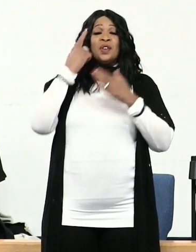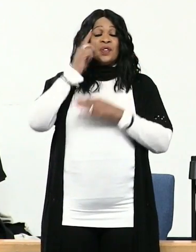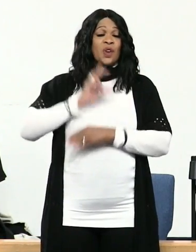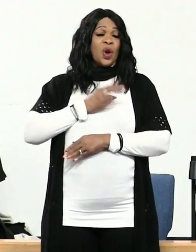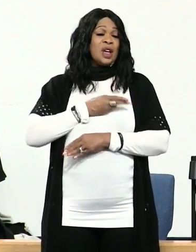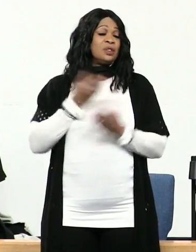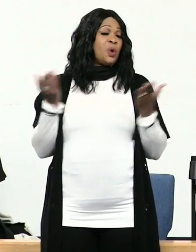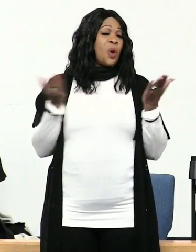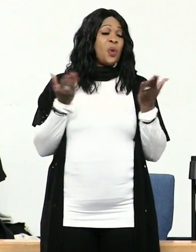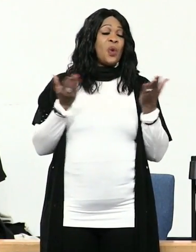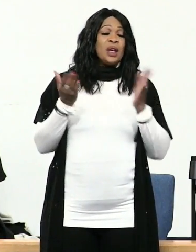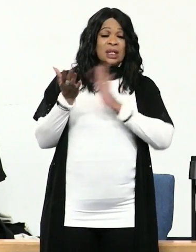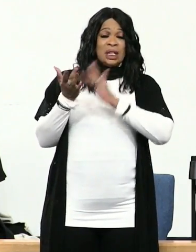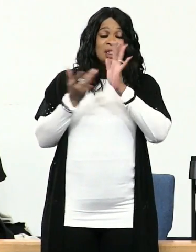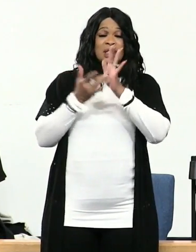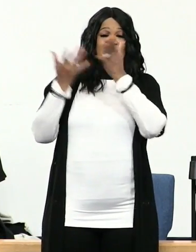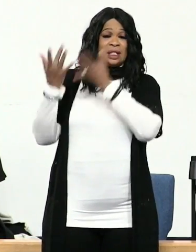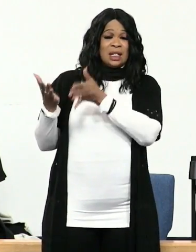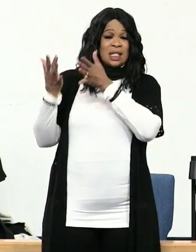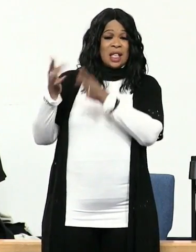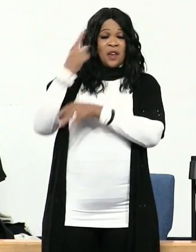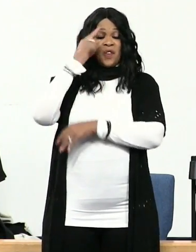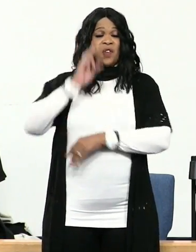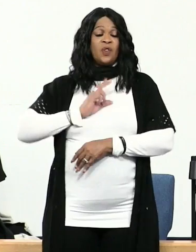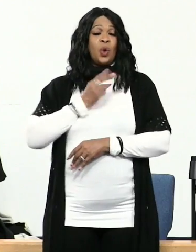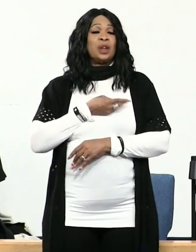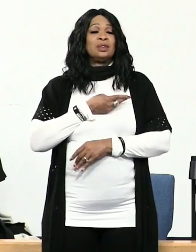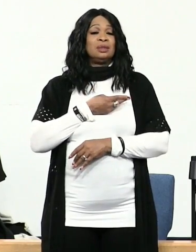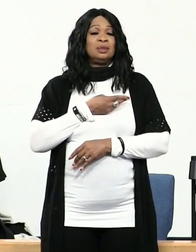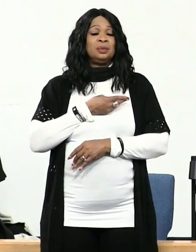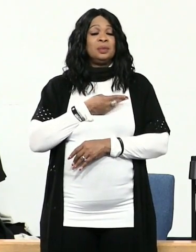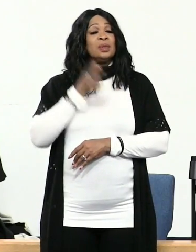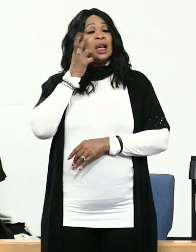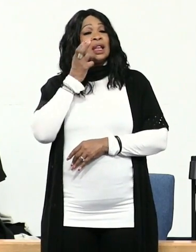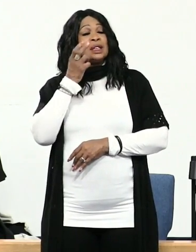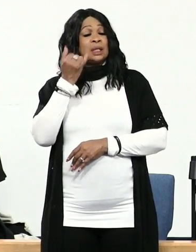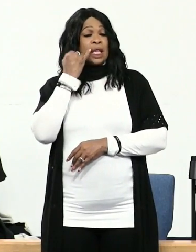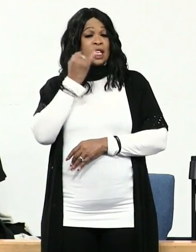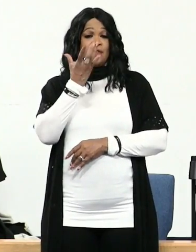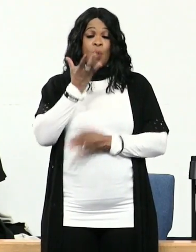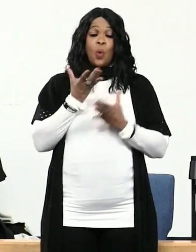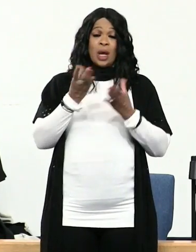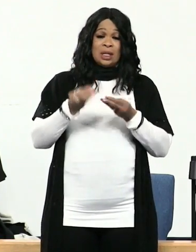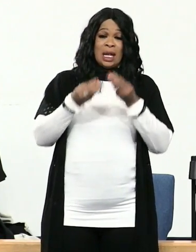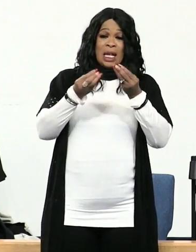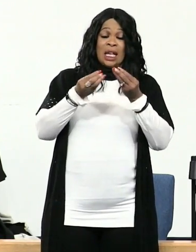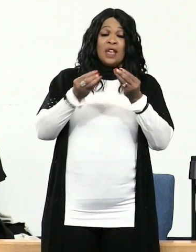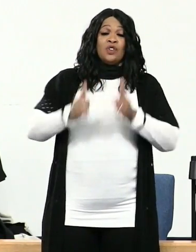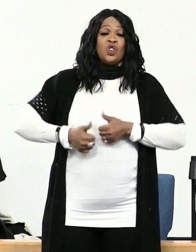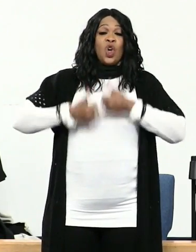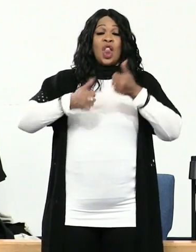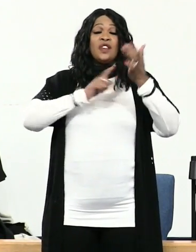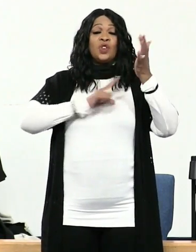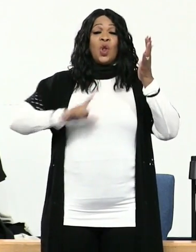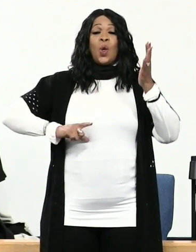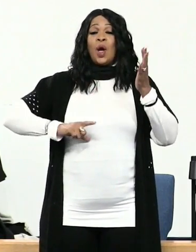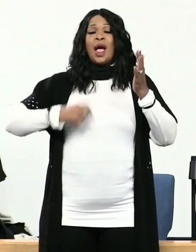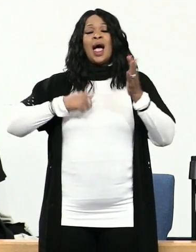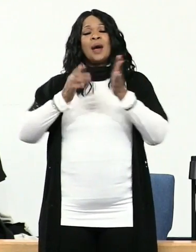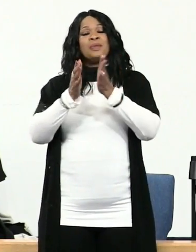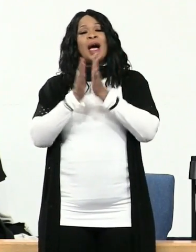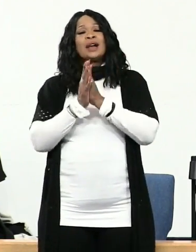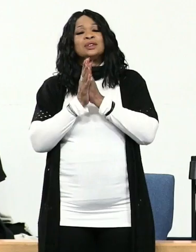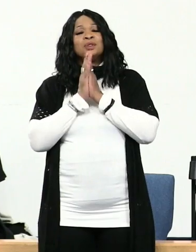what Jesus has done for us. So listen, if you want to give your life to the Lord, I just ask you say